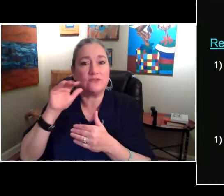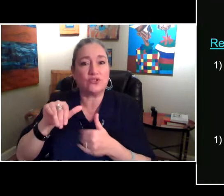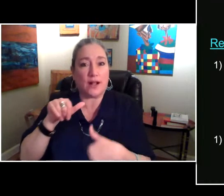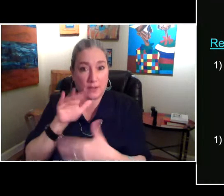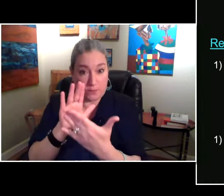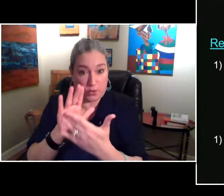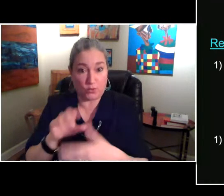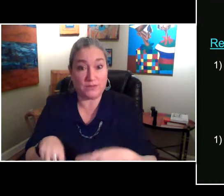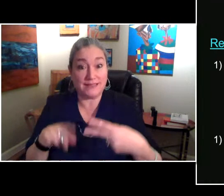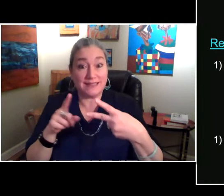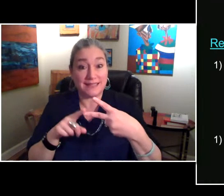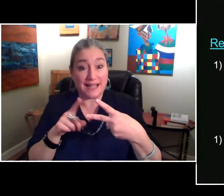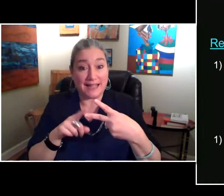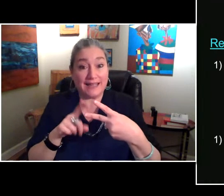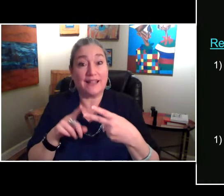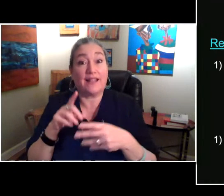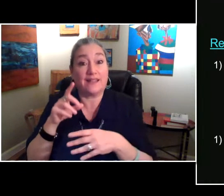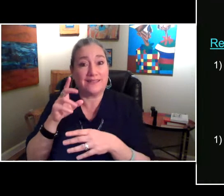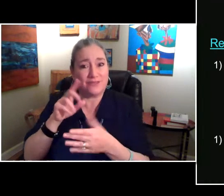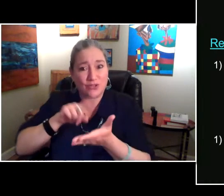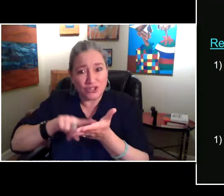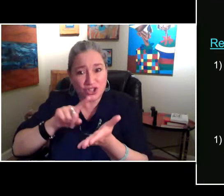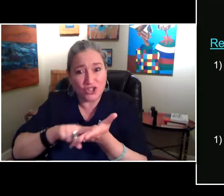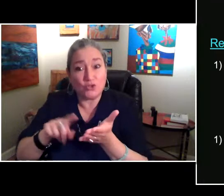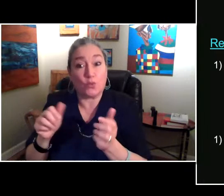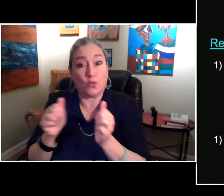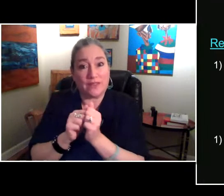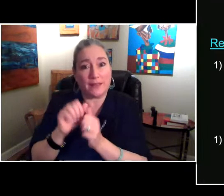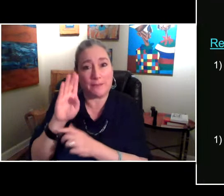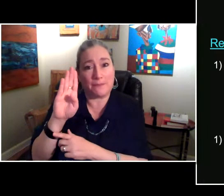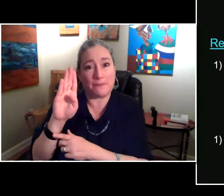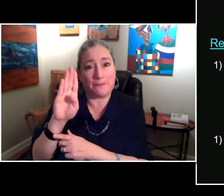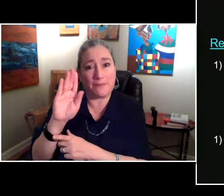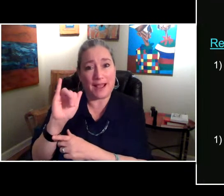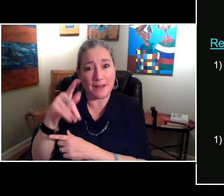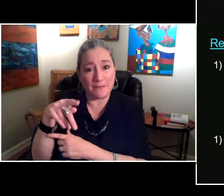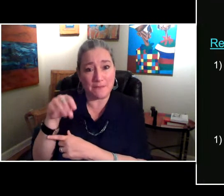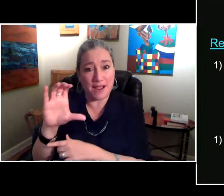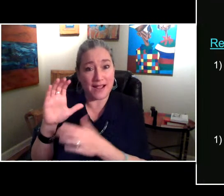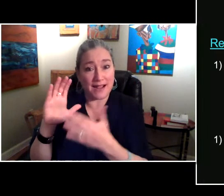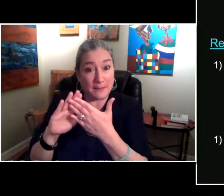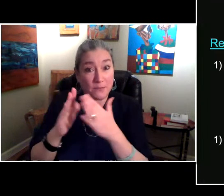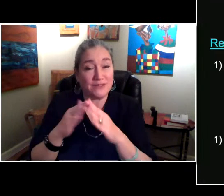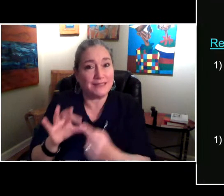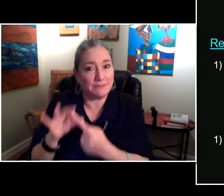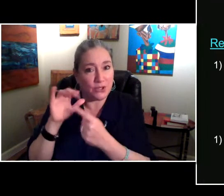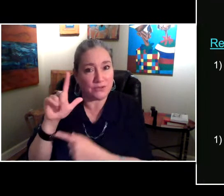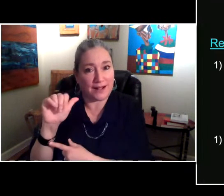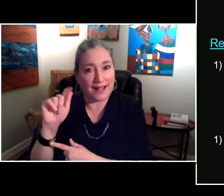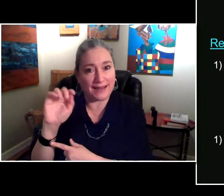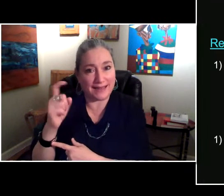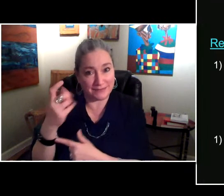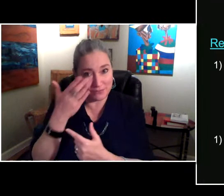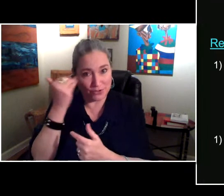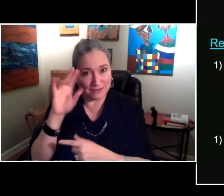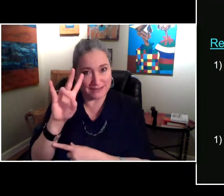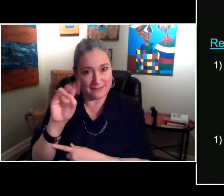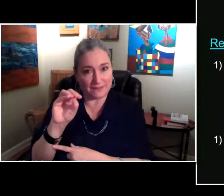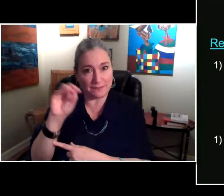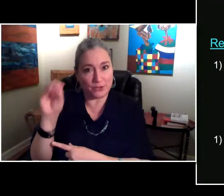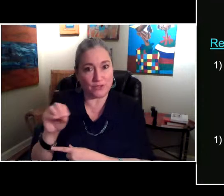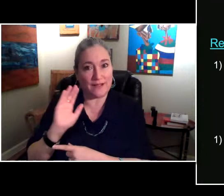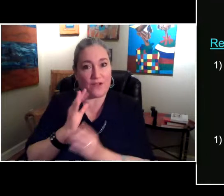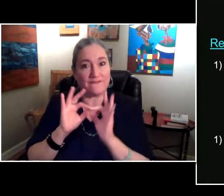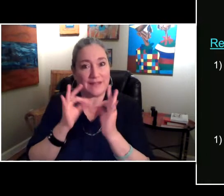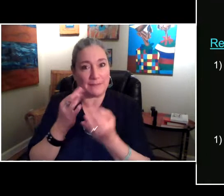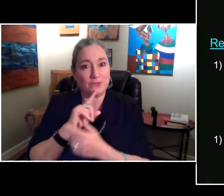policies that are effective for deaf children and their families in that whole deaf child approach. And then secondarily, using